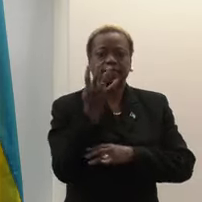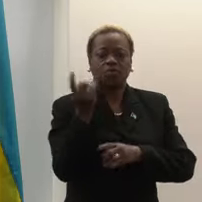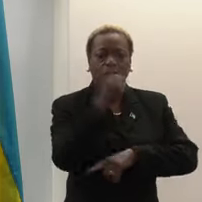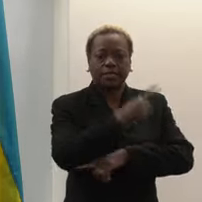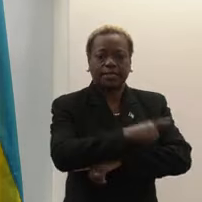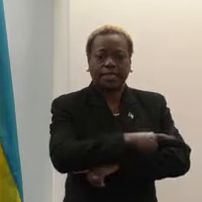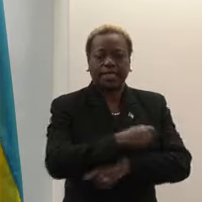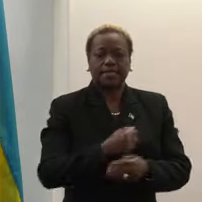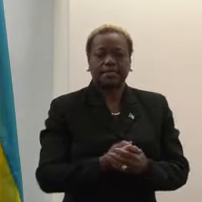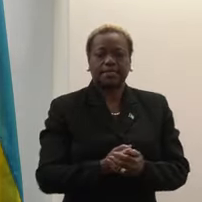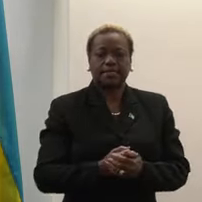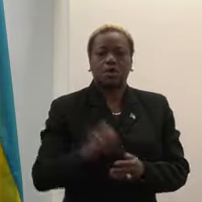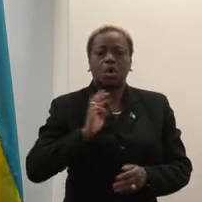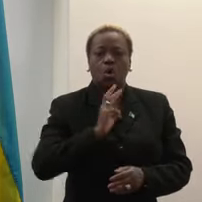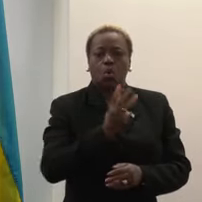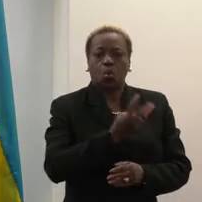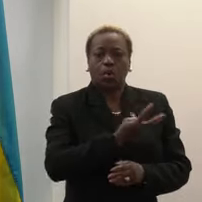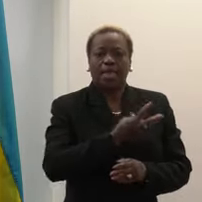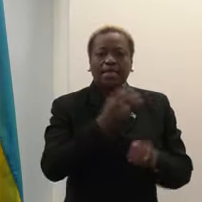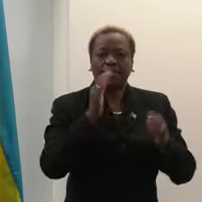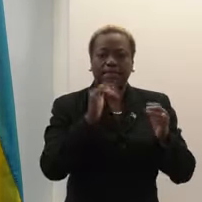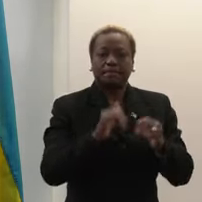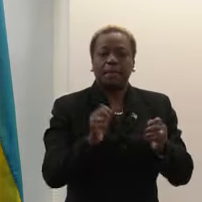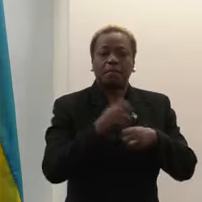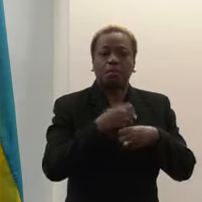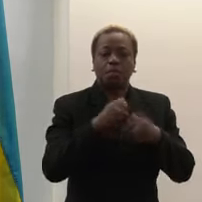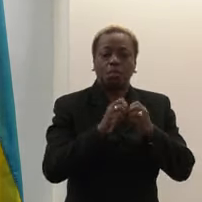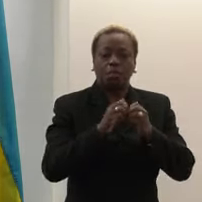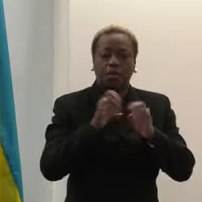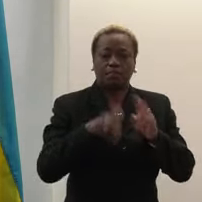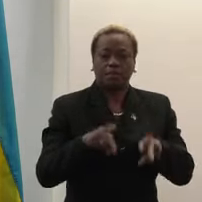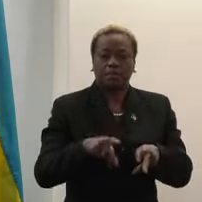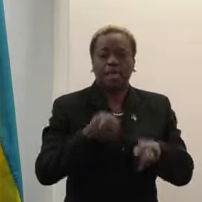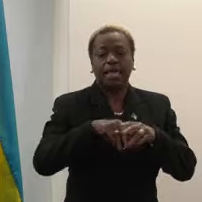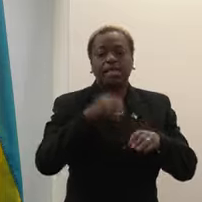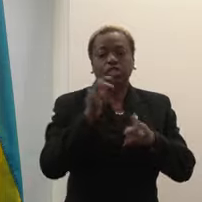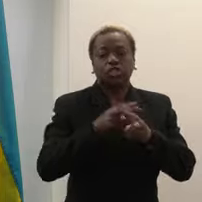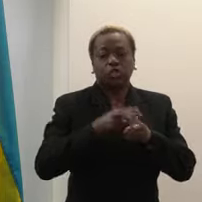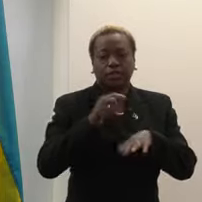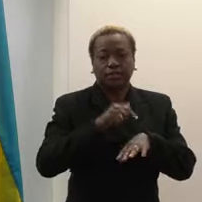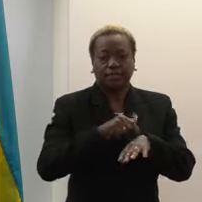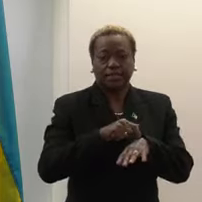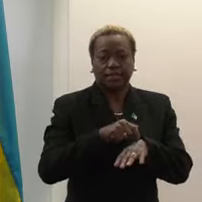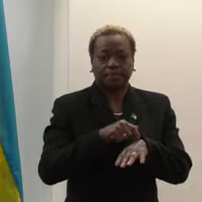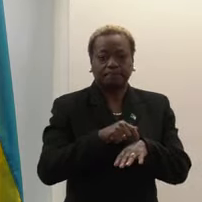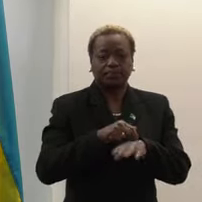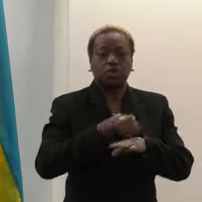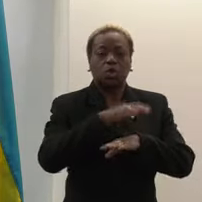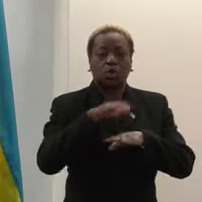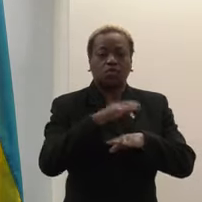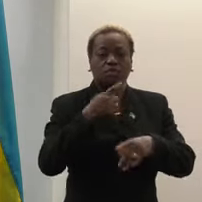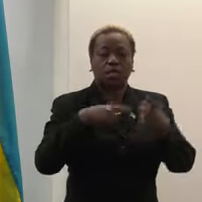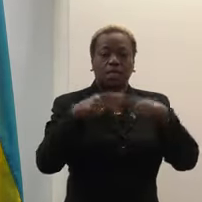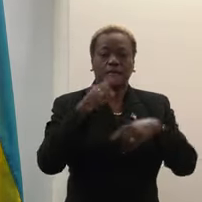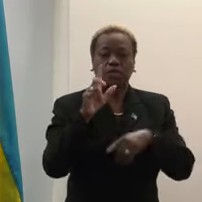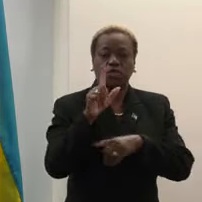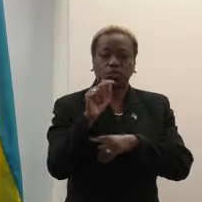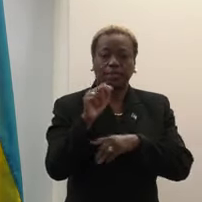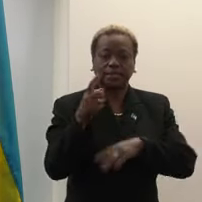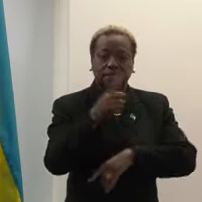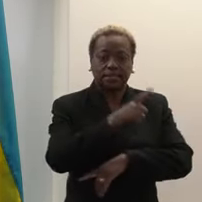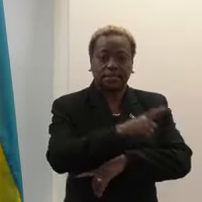days. We anticipate more cases in a short period of time over the coming 20